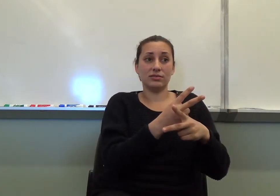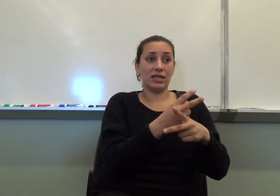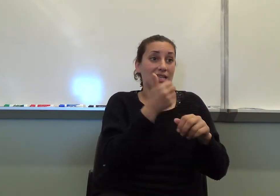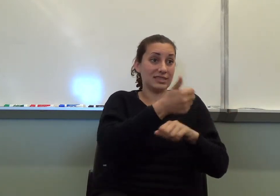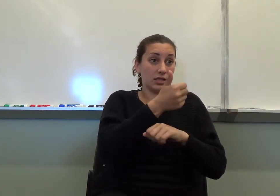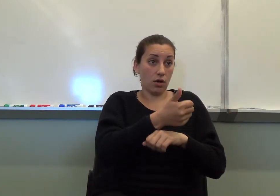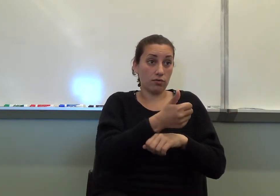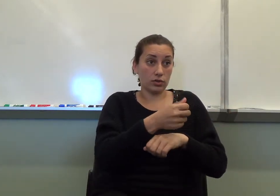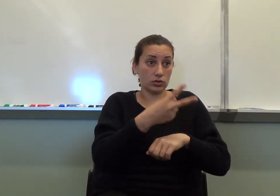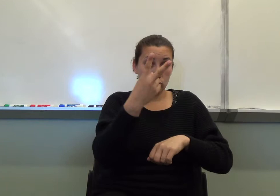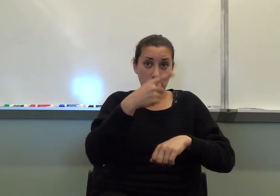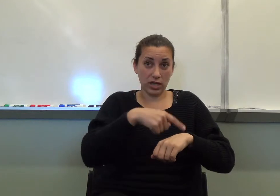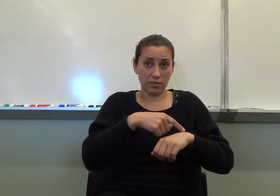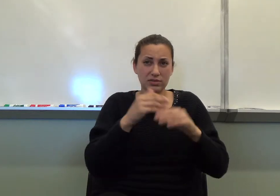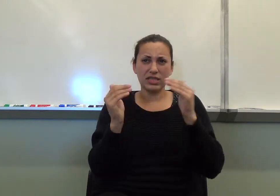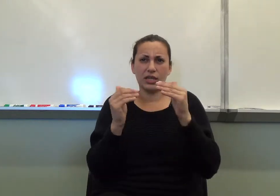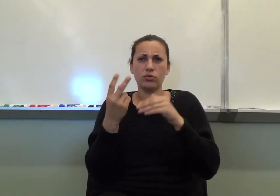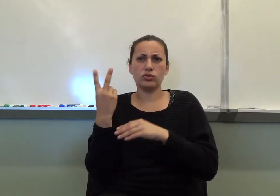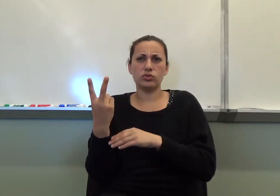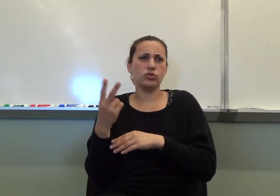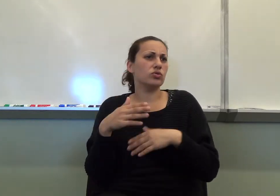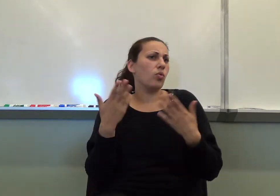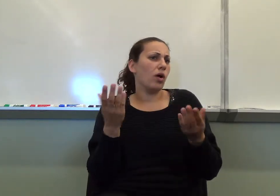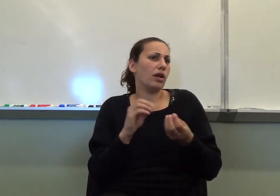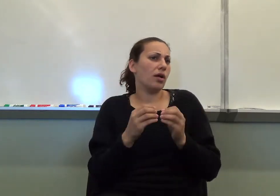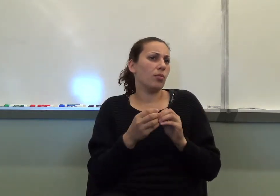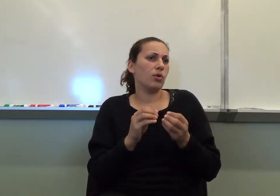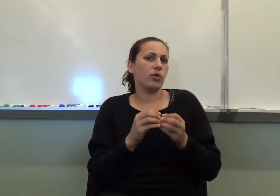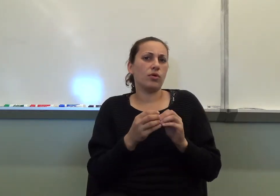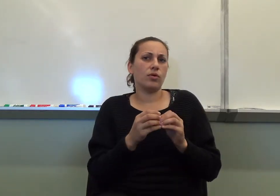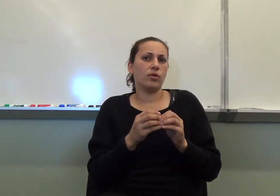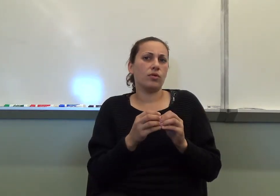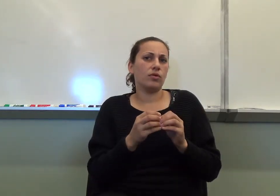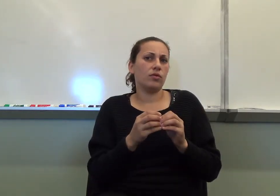out what this number was. It's called the square root of 2.